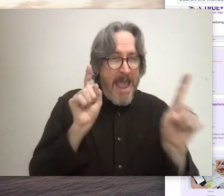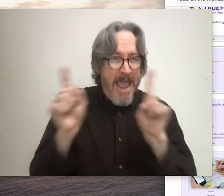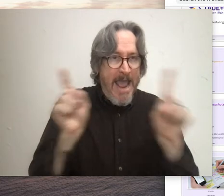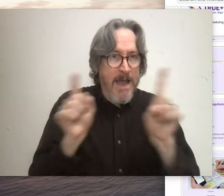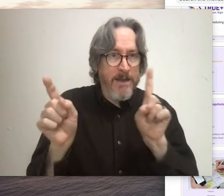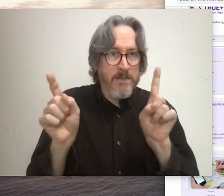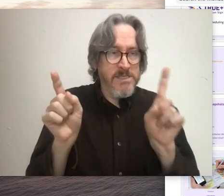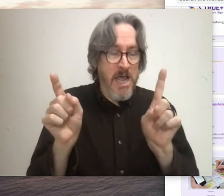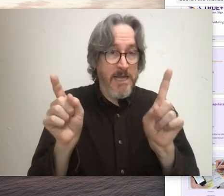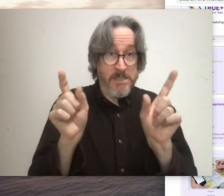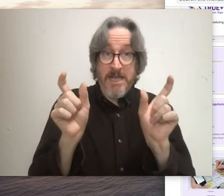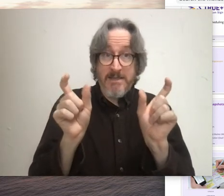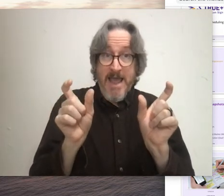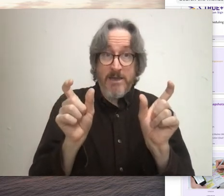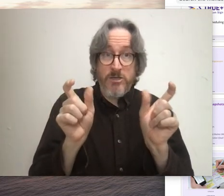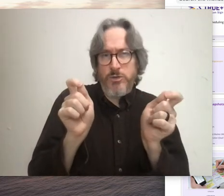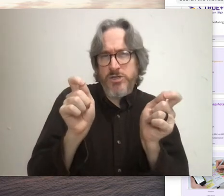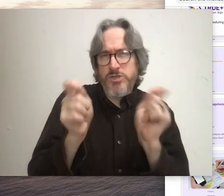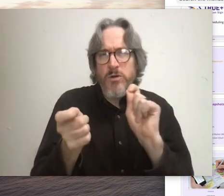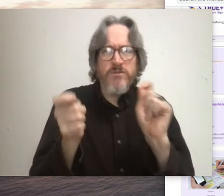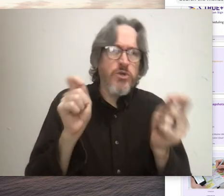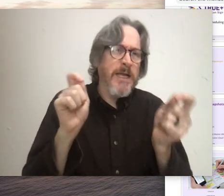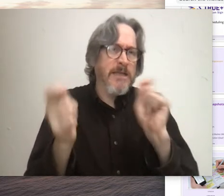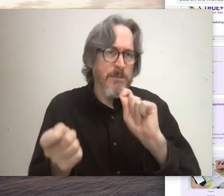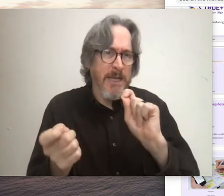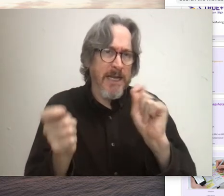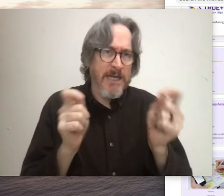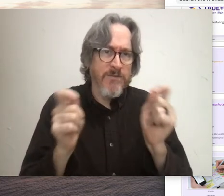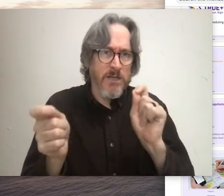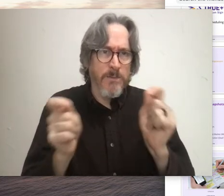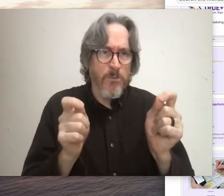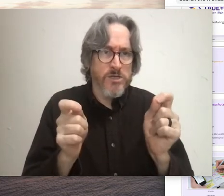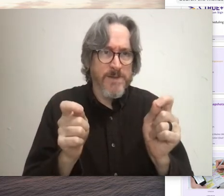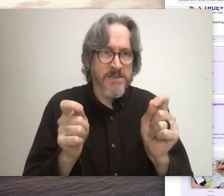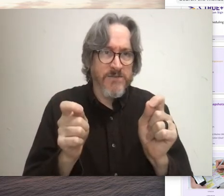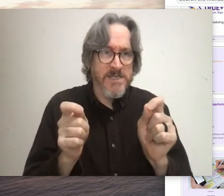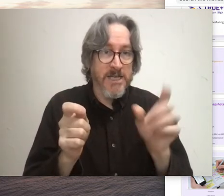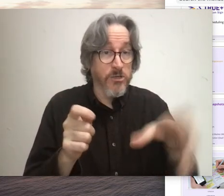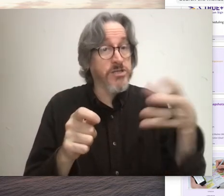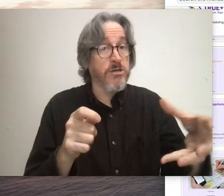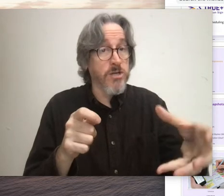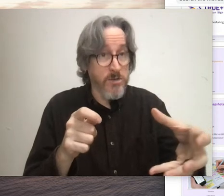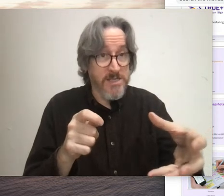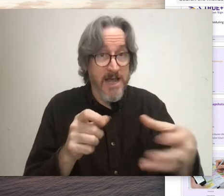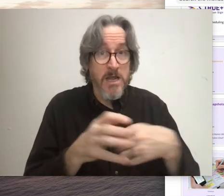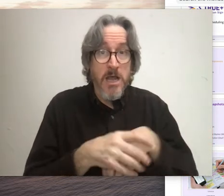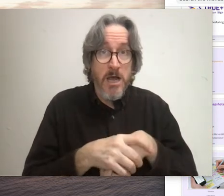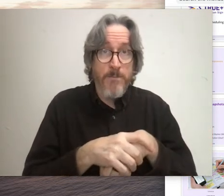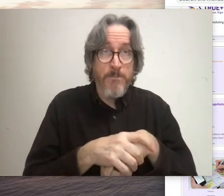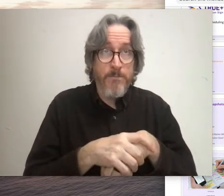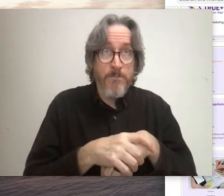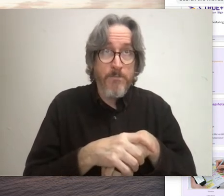They'll add signs like that to sort of tweak the meaning and give it a little bit more specificity. You'll start to notice